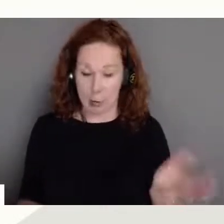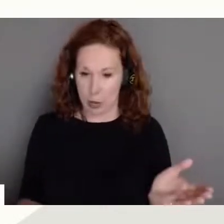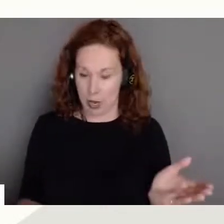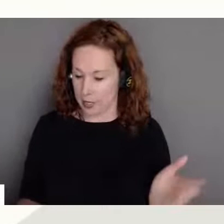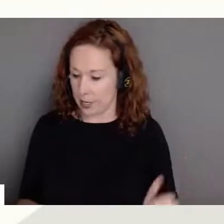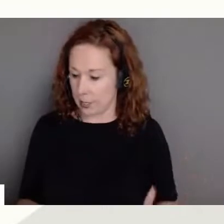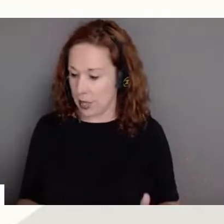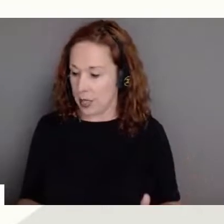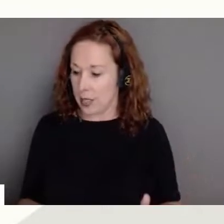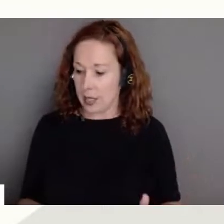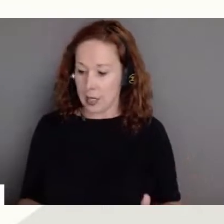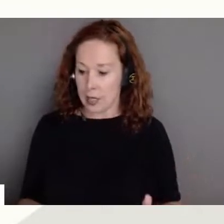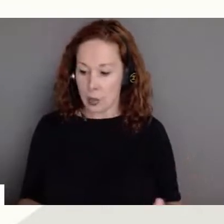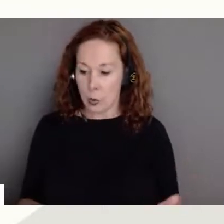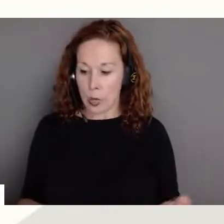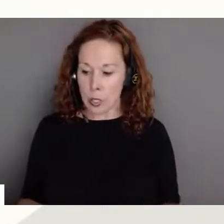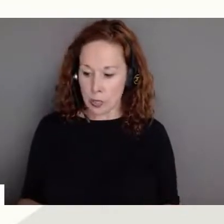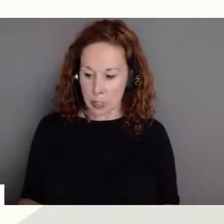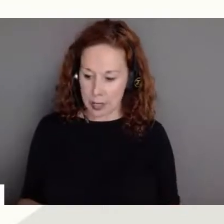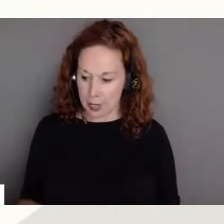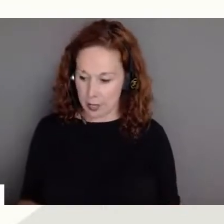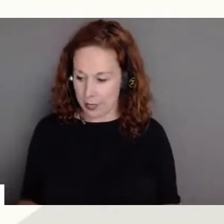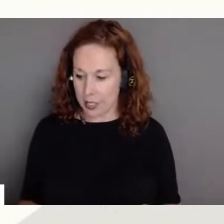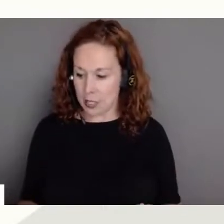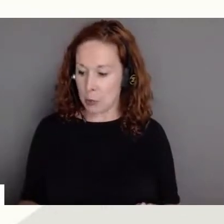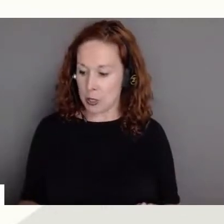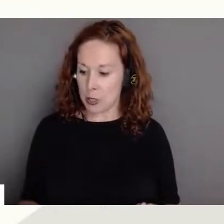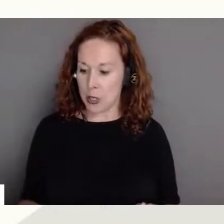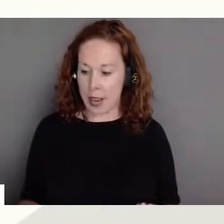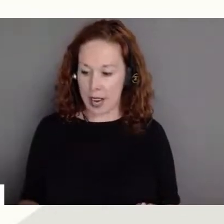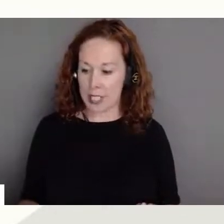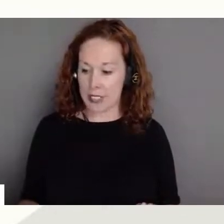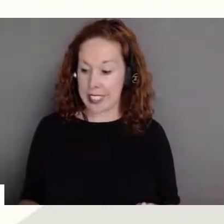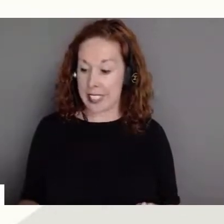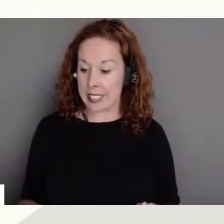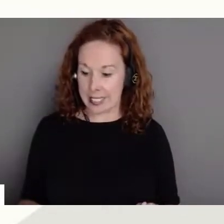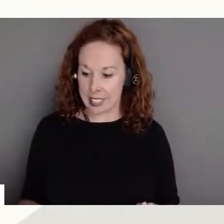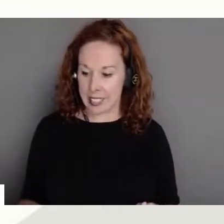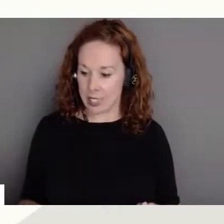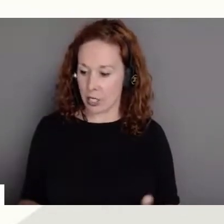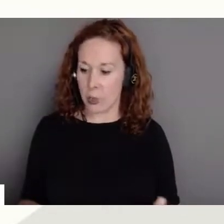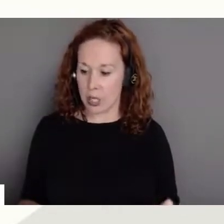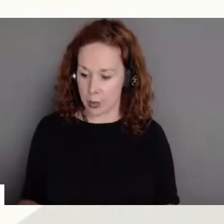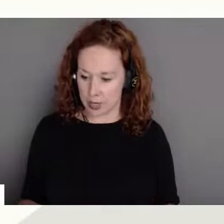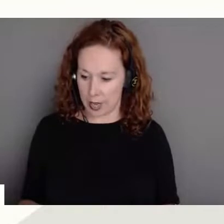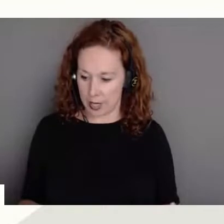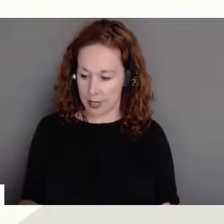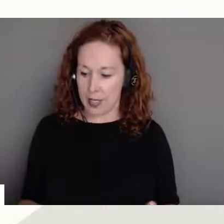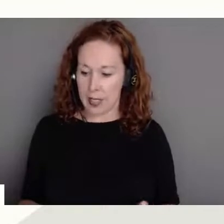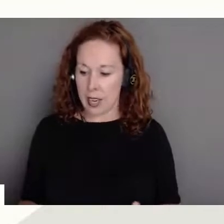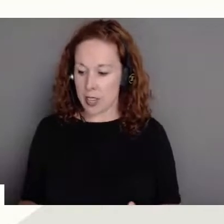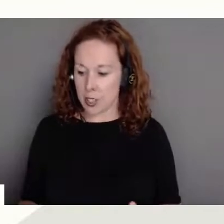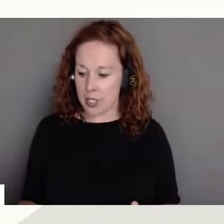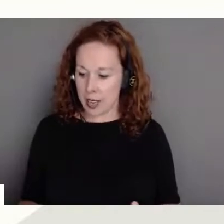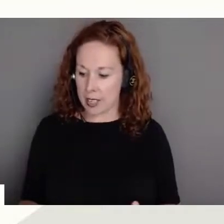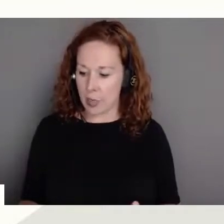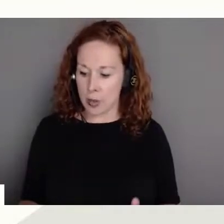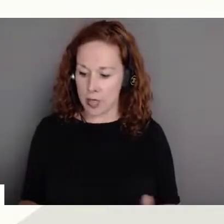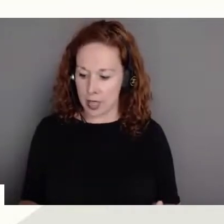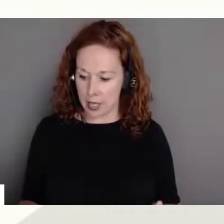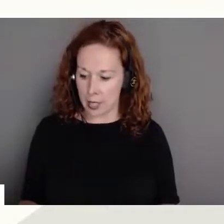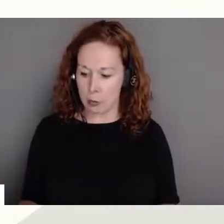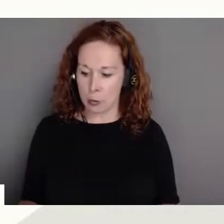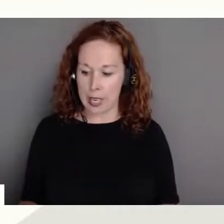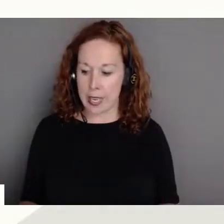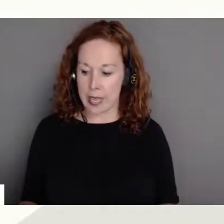interpreting summarized. While you speak, interpreters are actively listening to what you say, understanding